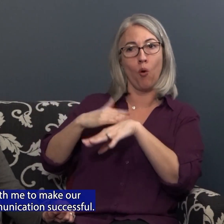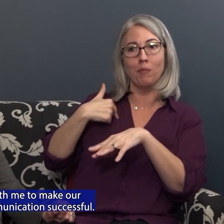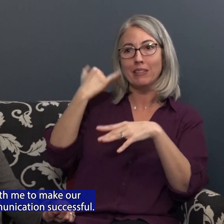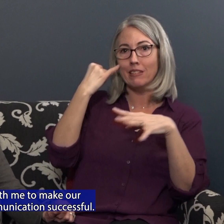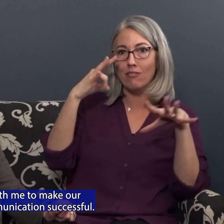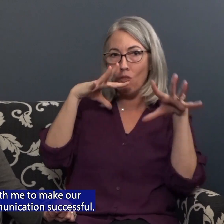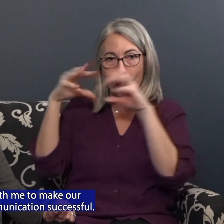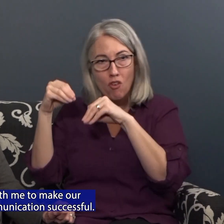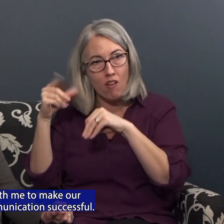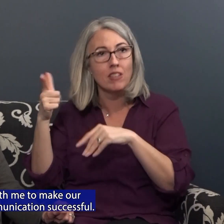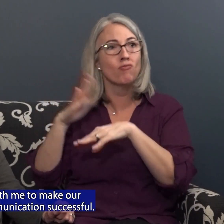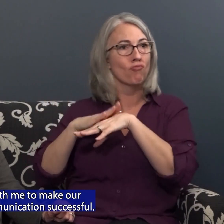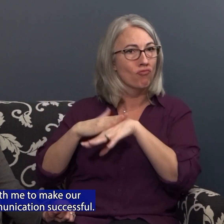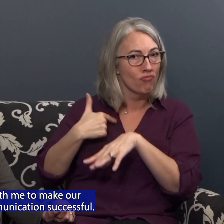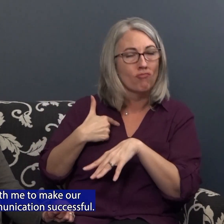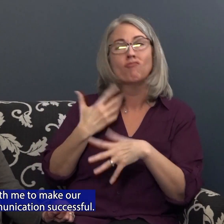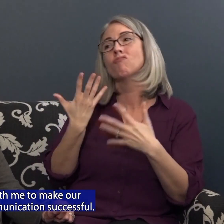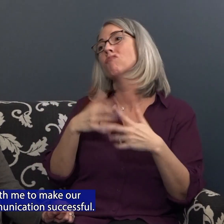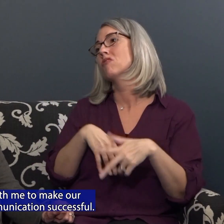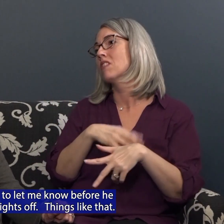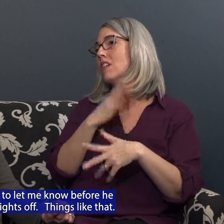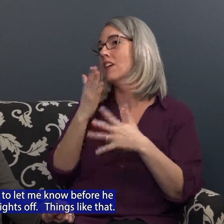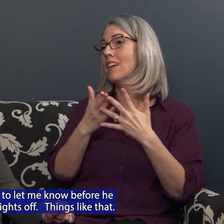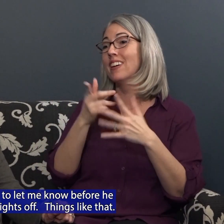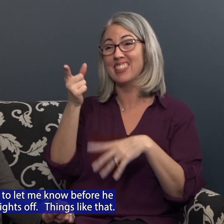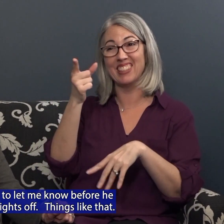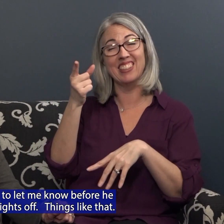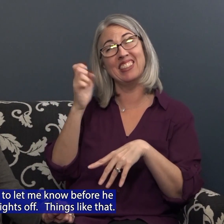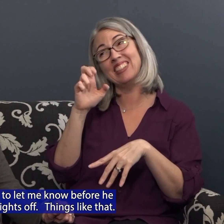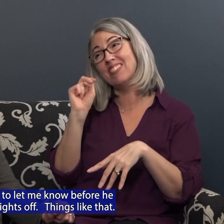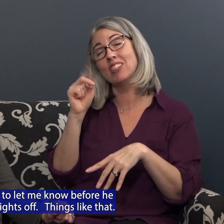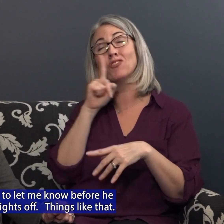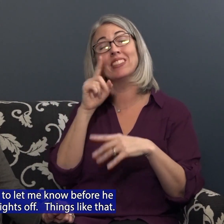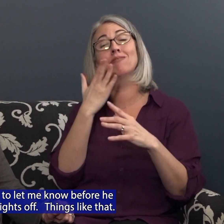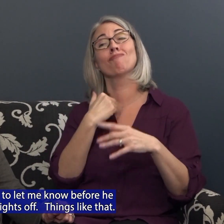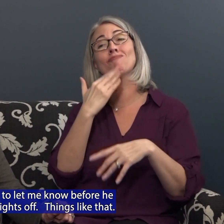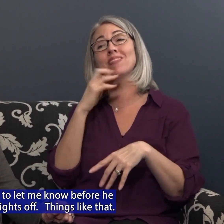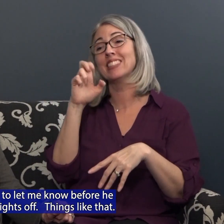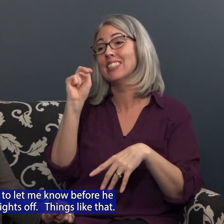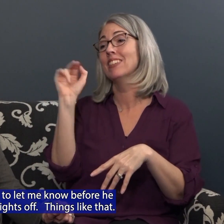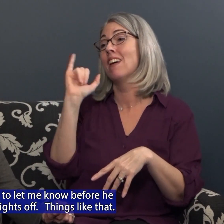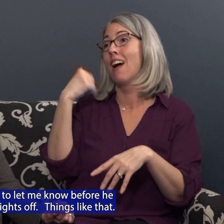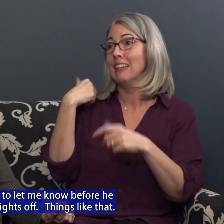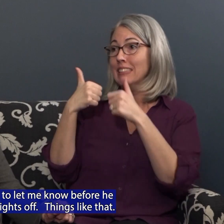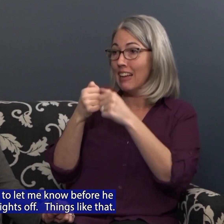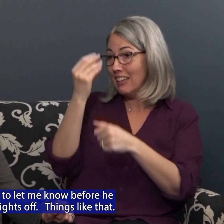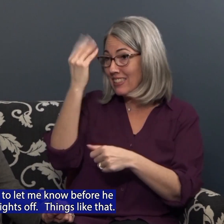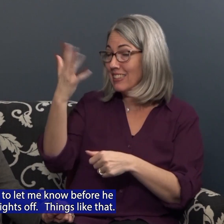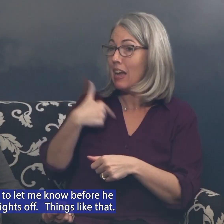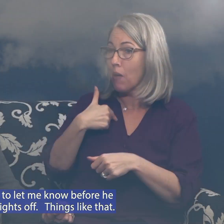our communication successful. He knows to let me know before he turns the lights off, things like that.